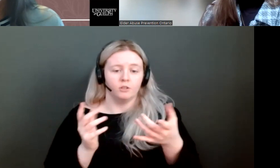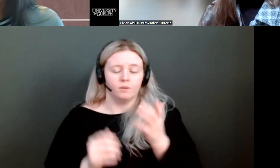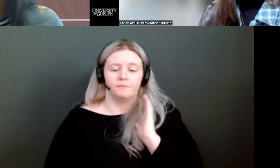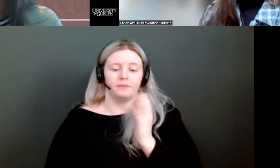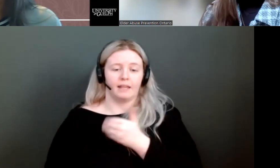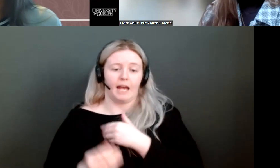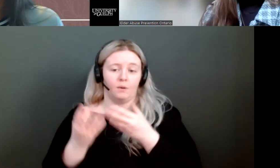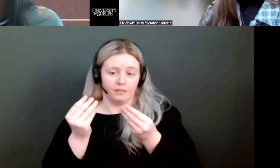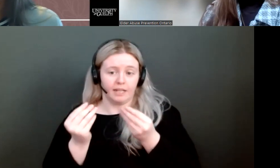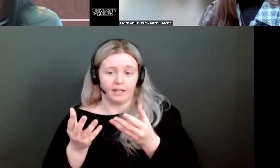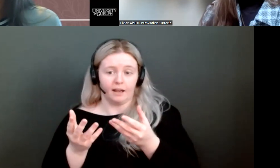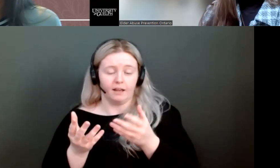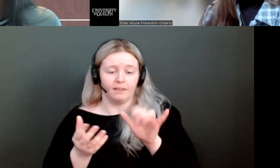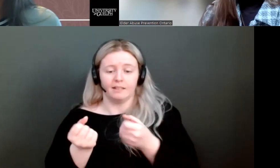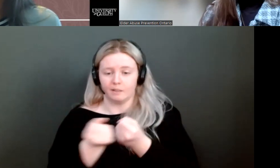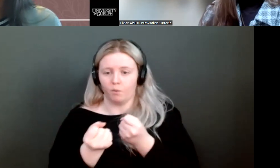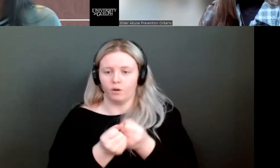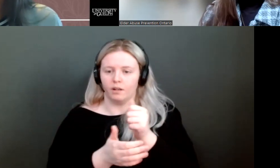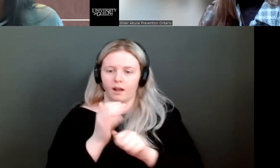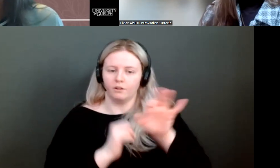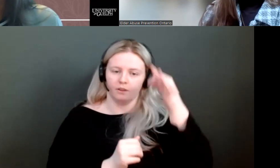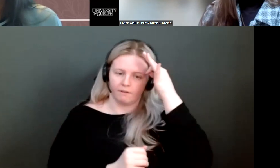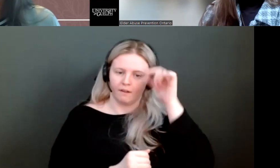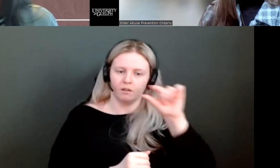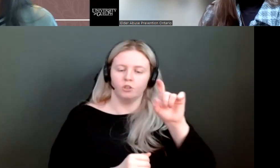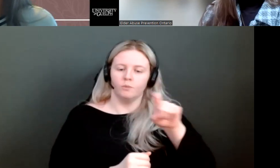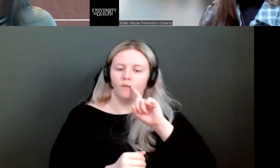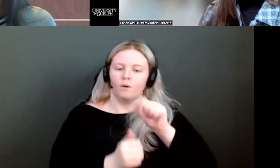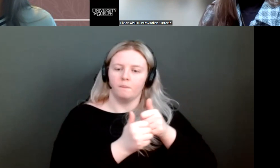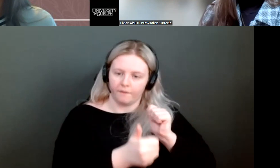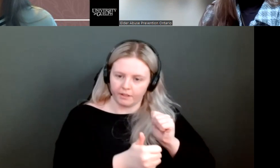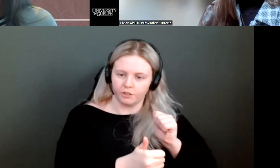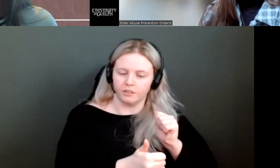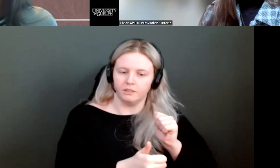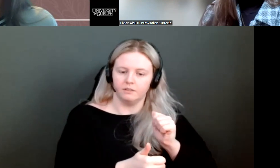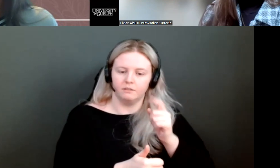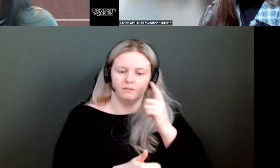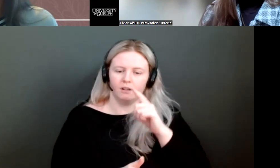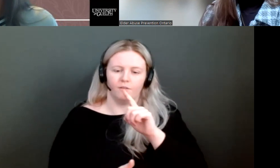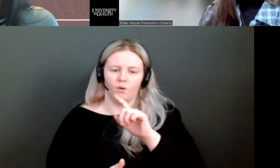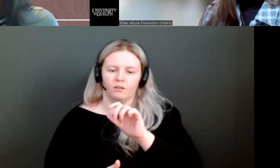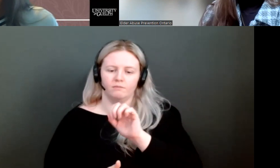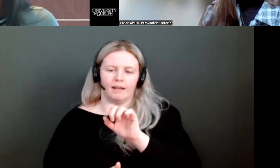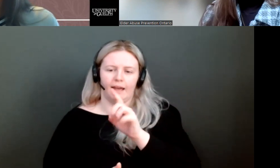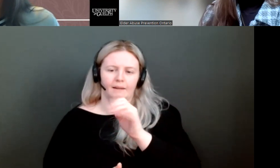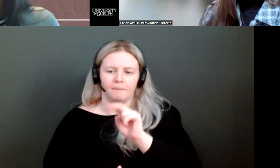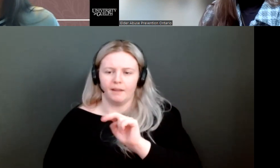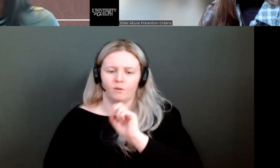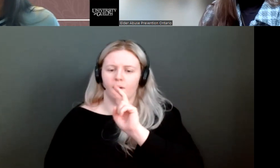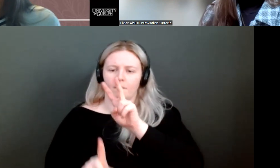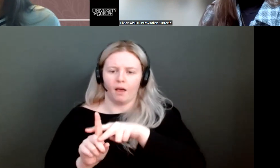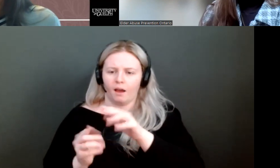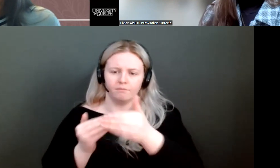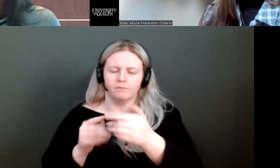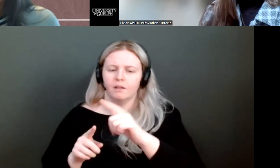that's supported and funded by the federal government should be for prevention, not just administration. Like, we need to focus our data nuanced for